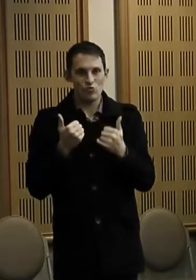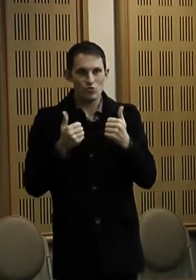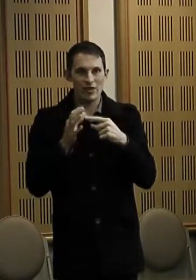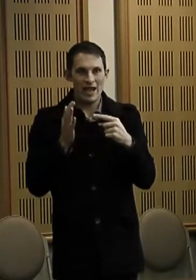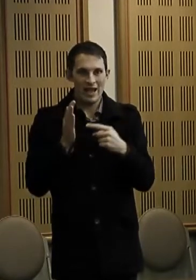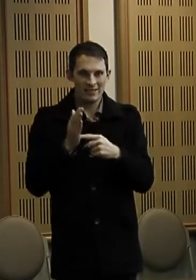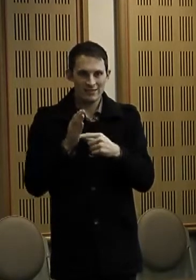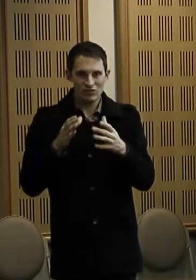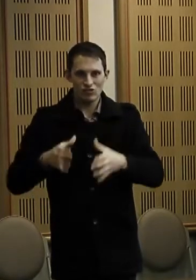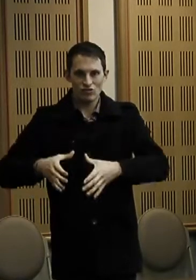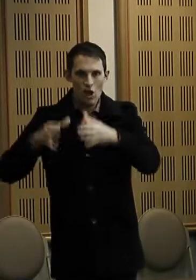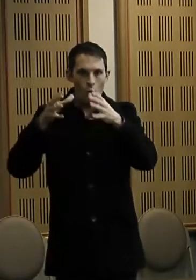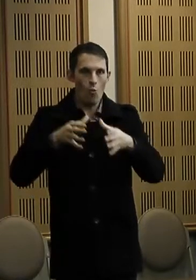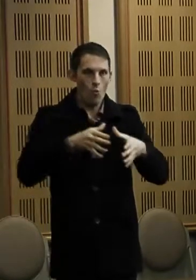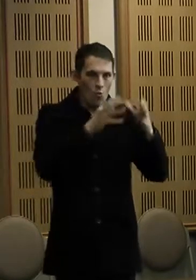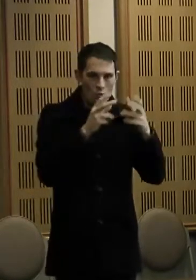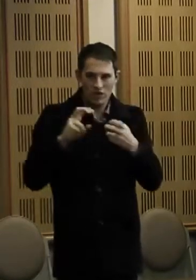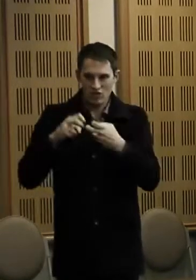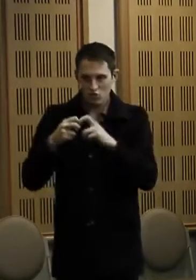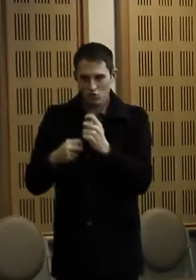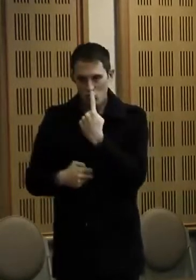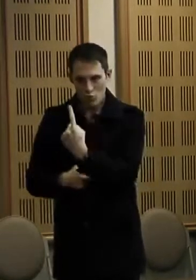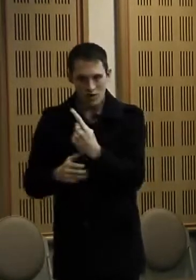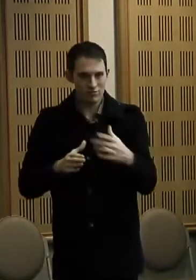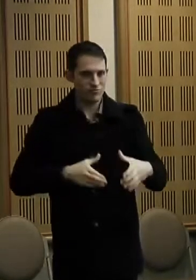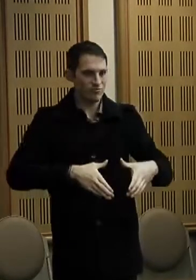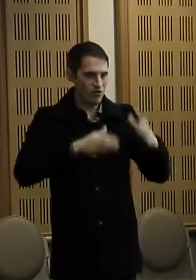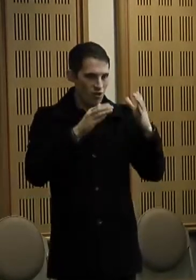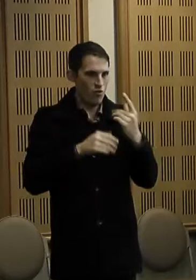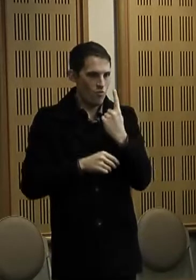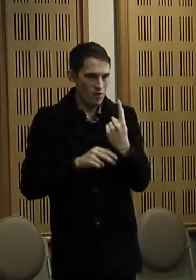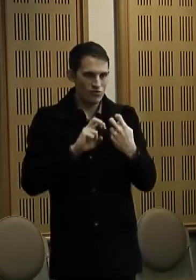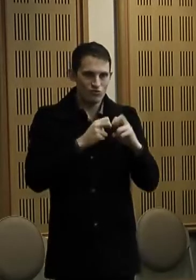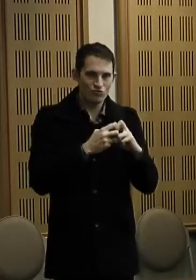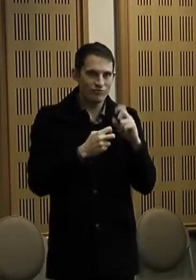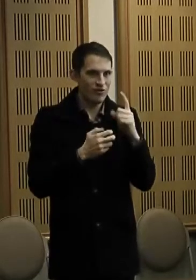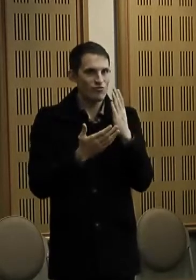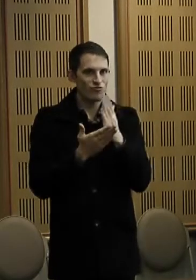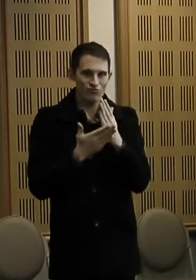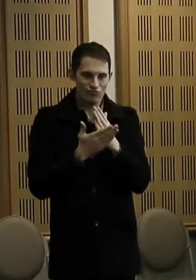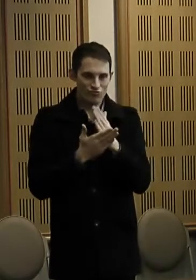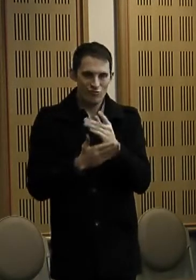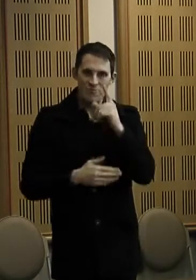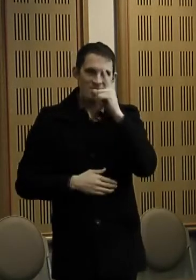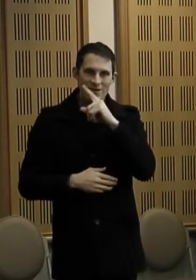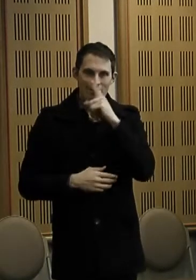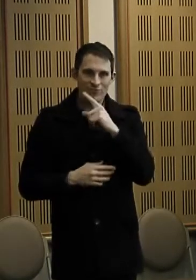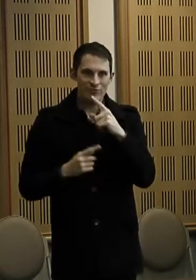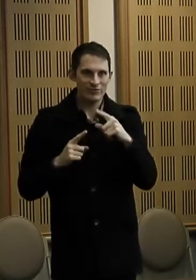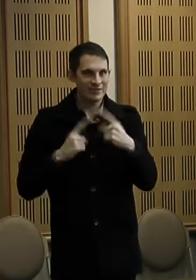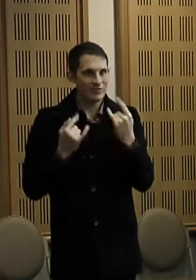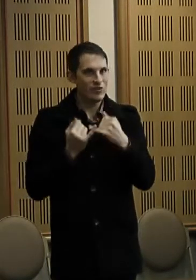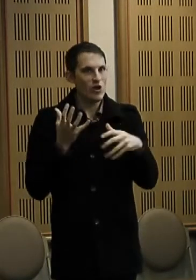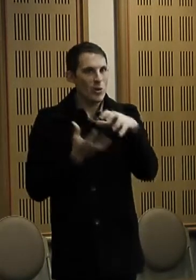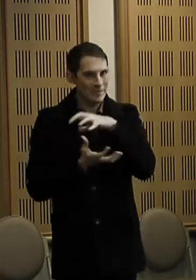where people are actually complex. And I don't mean complex in a bad way, but there's a lot that makes up a human, and we're not just low SES, we're